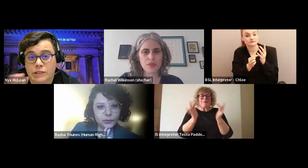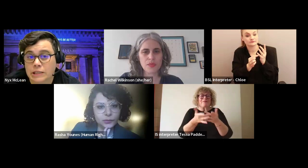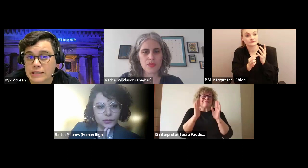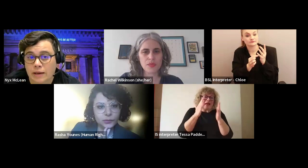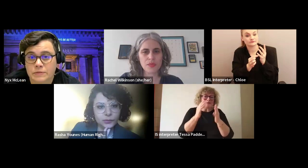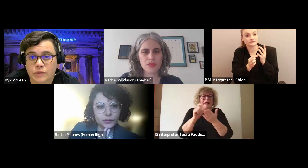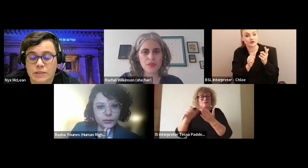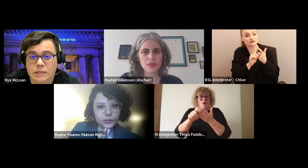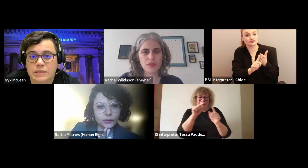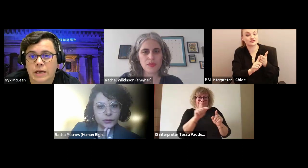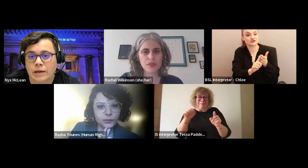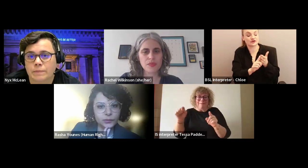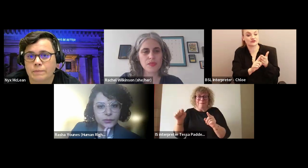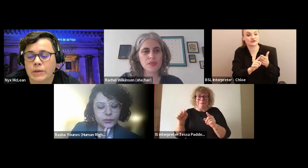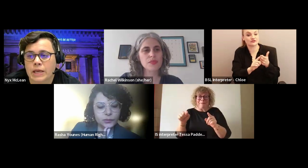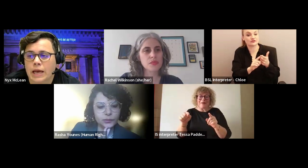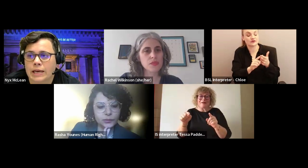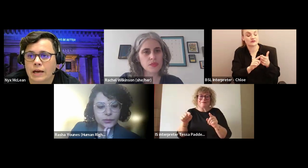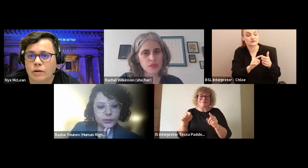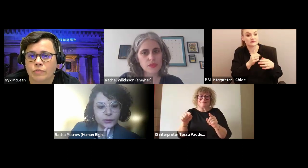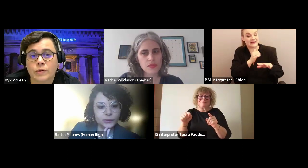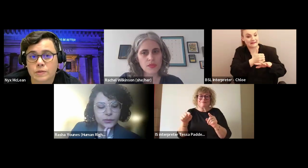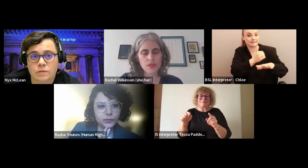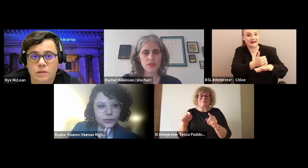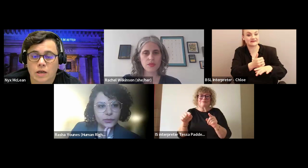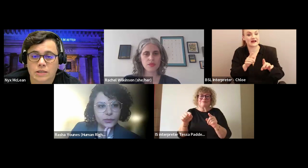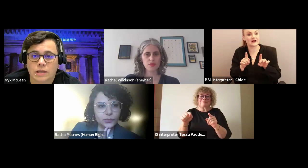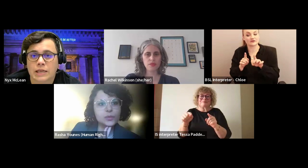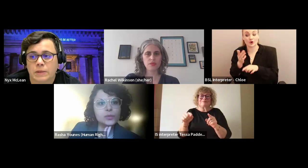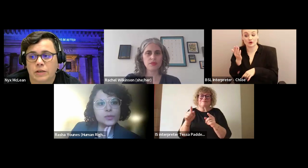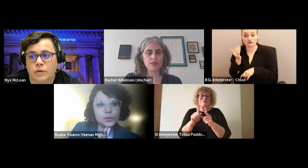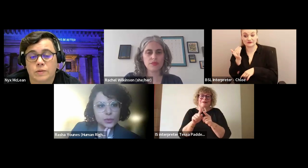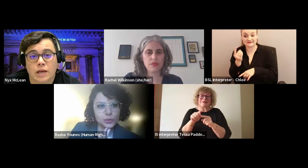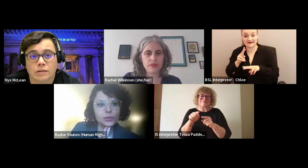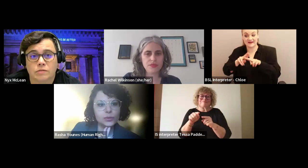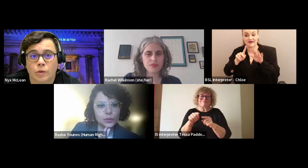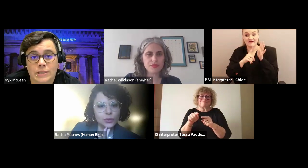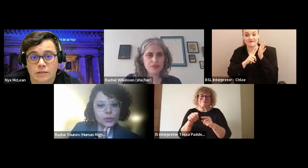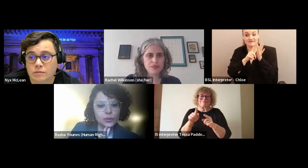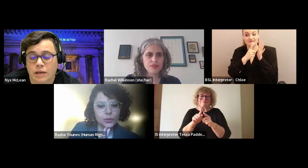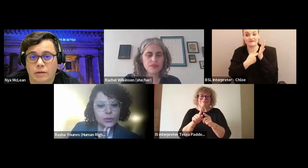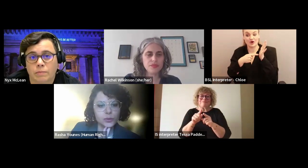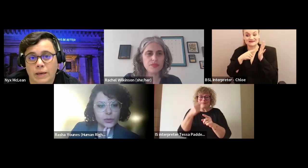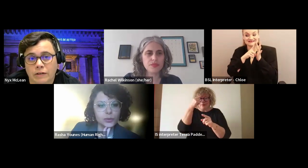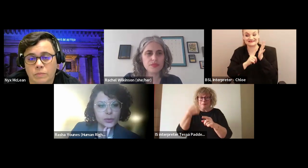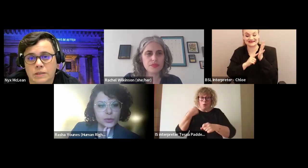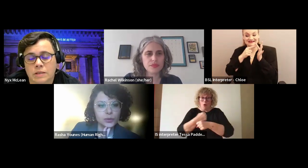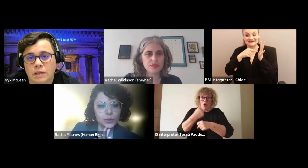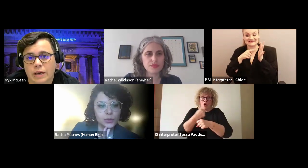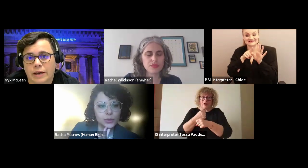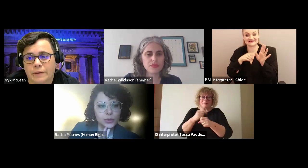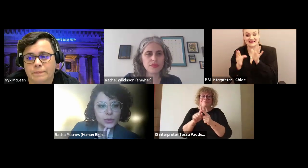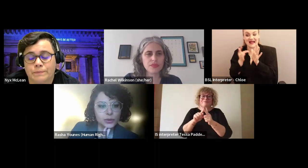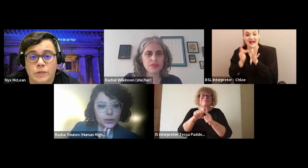terms of fertility apps, for instance, and how the data there has been used and requested by